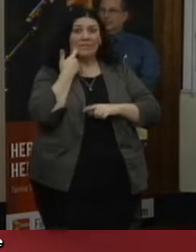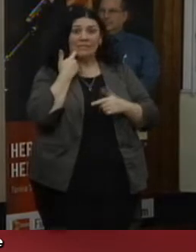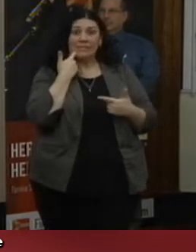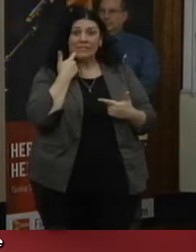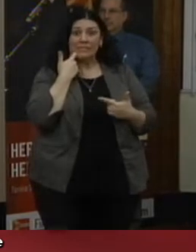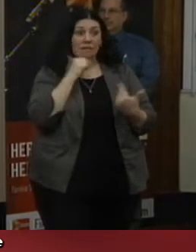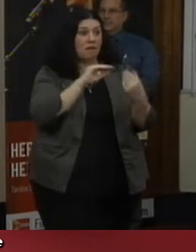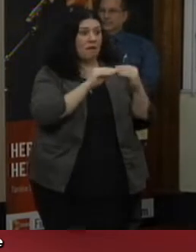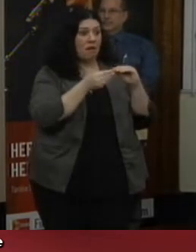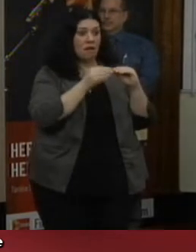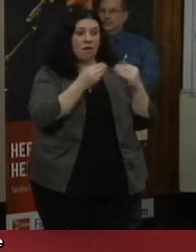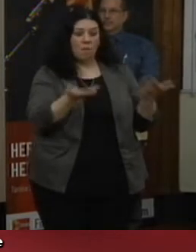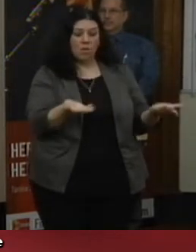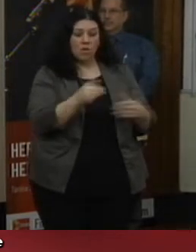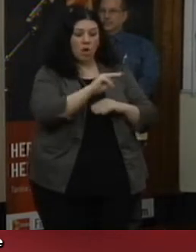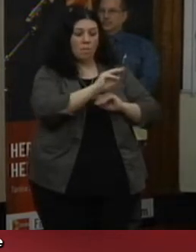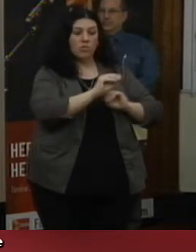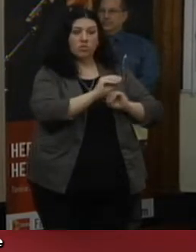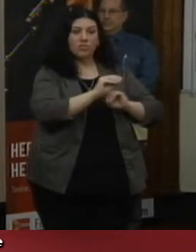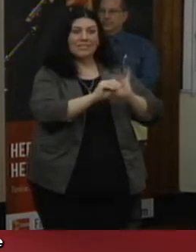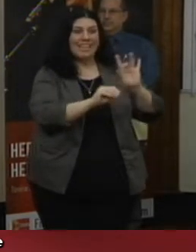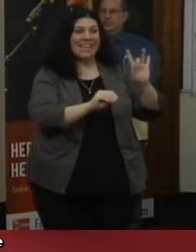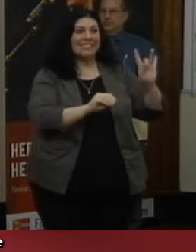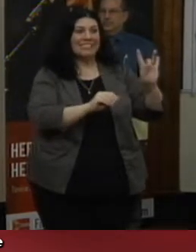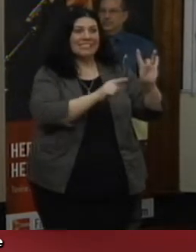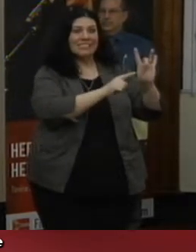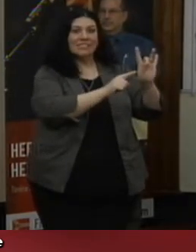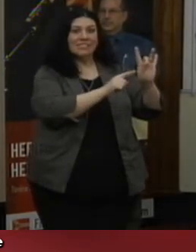of cases in Missouri was 8.